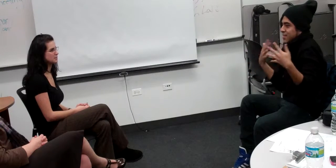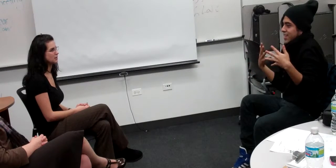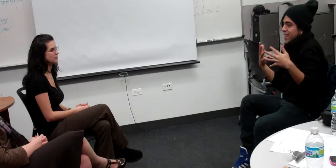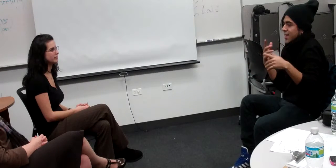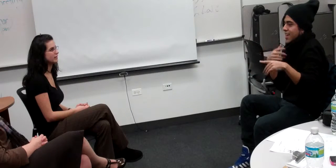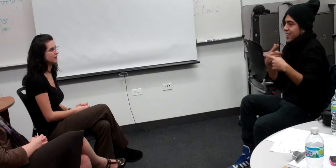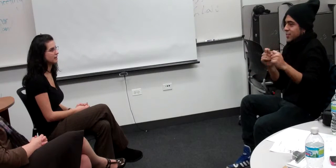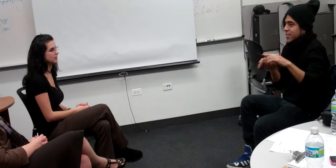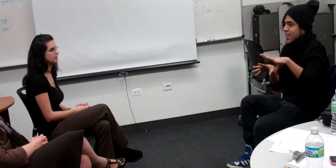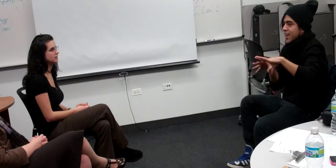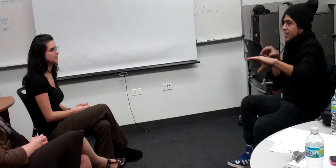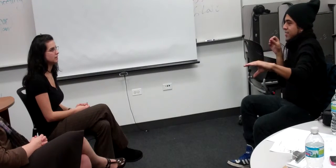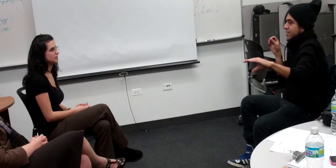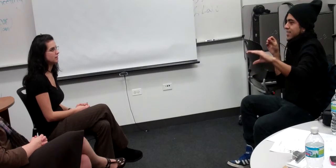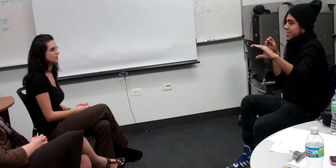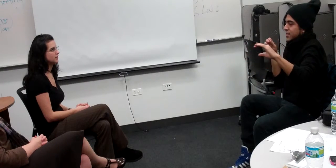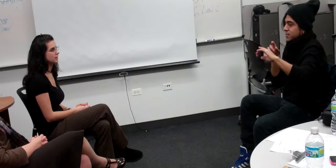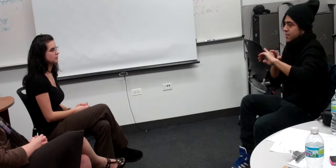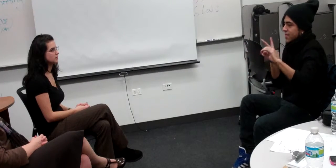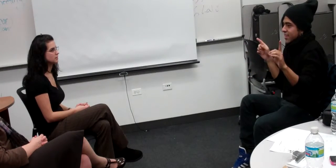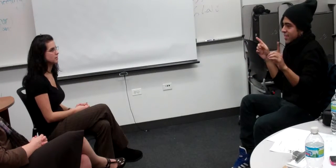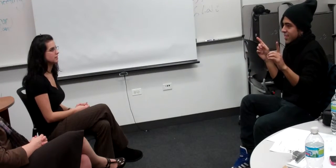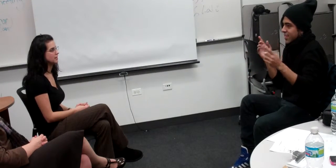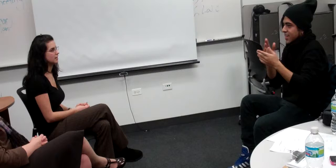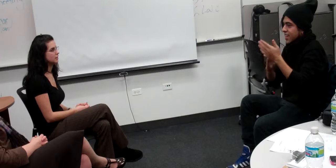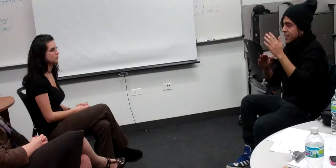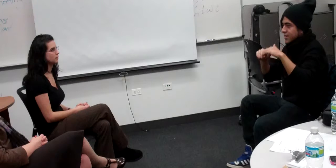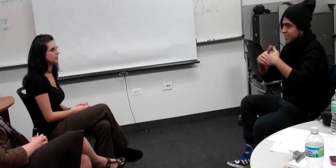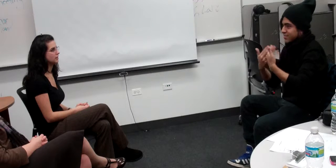small confined area. And I was trying to get out, but